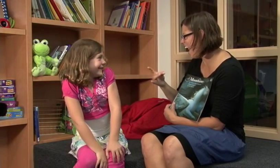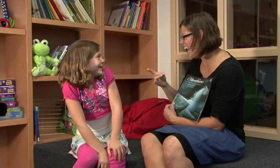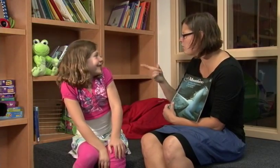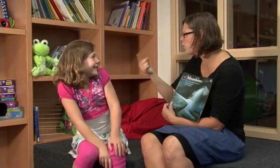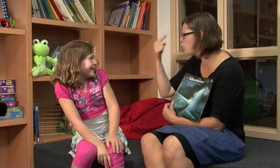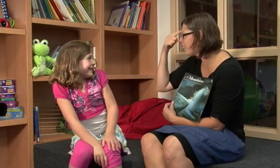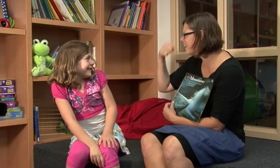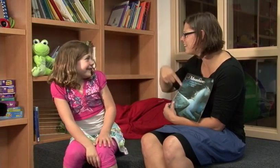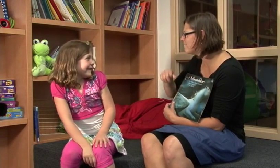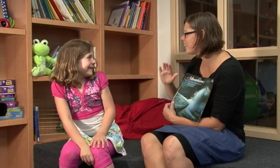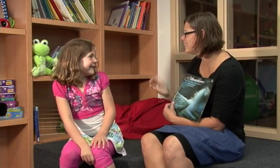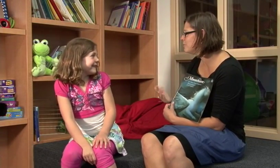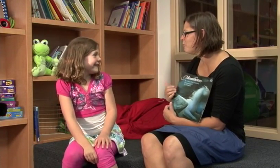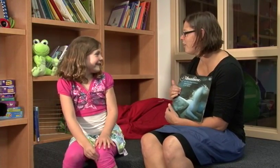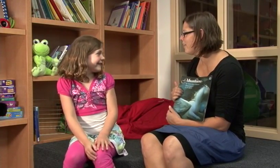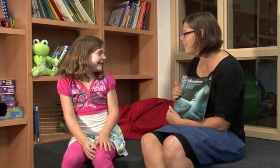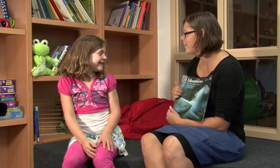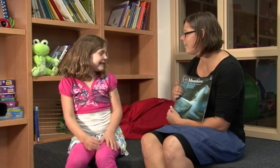Did you like the book? What did you think of this book?